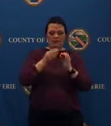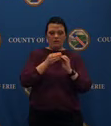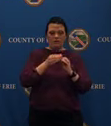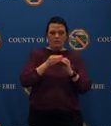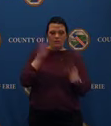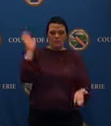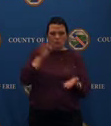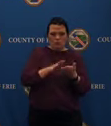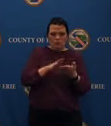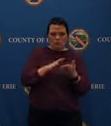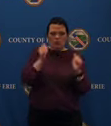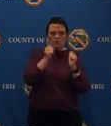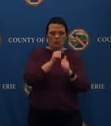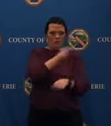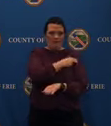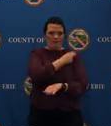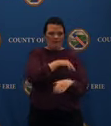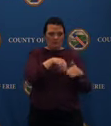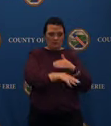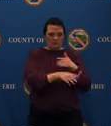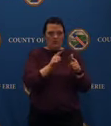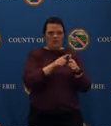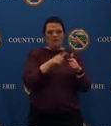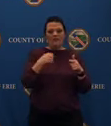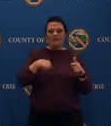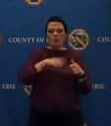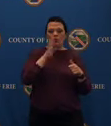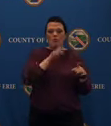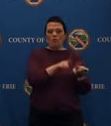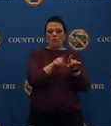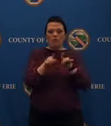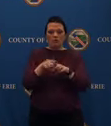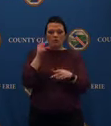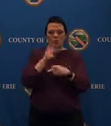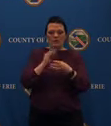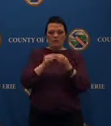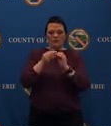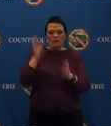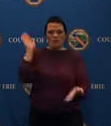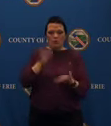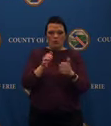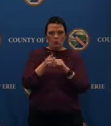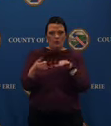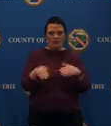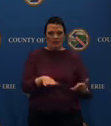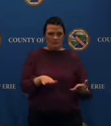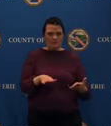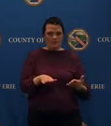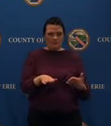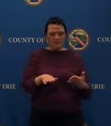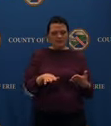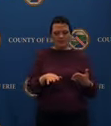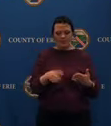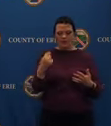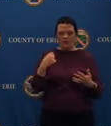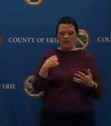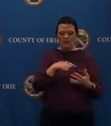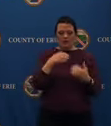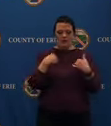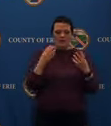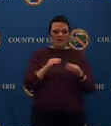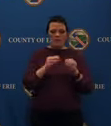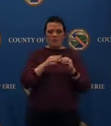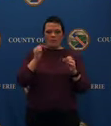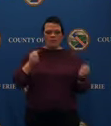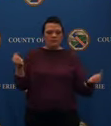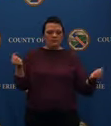down with regards to hospitalizations, we will also keep down the number regarding deaths. We have a number that scares